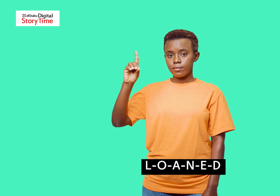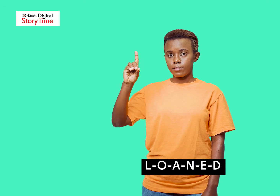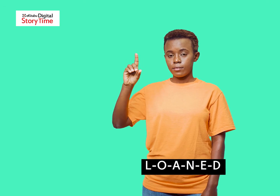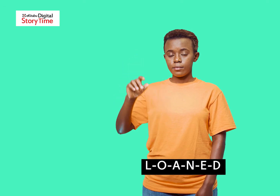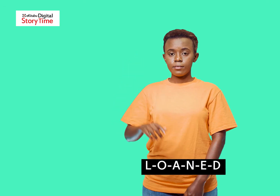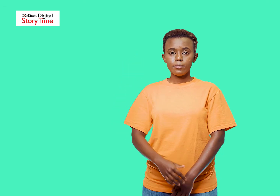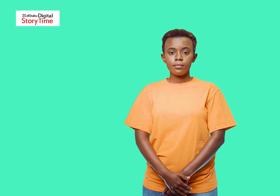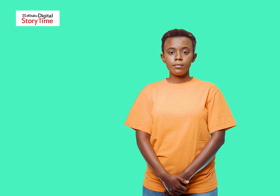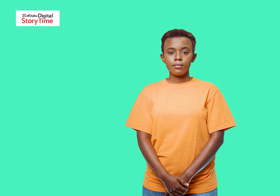L-O-A-N-E-D.